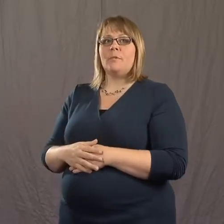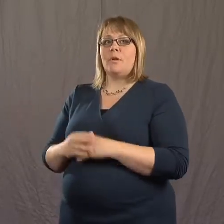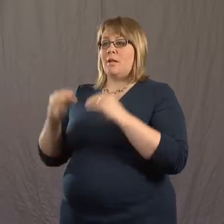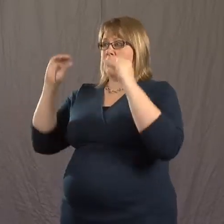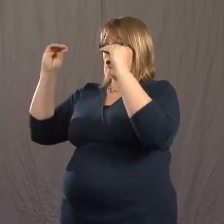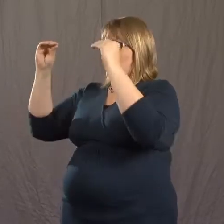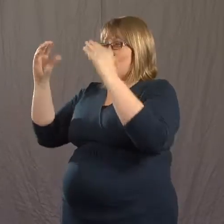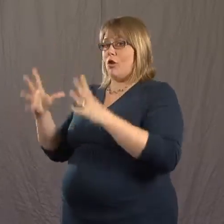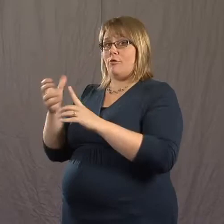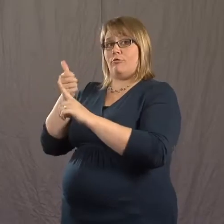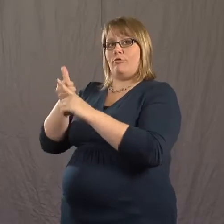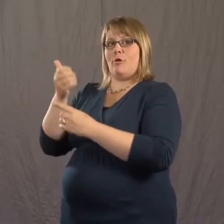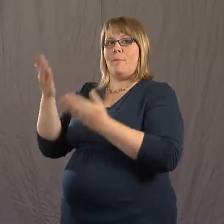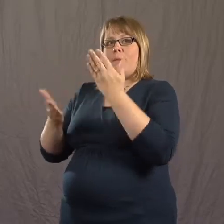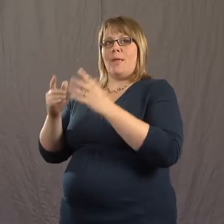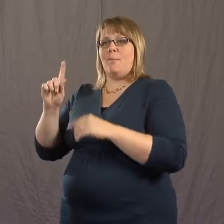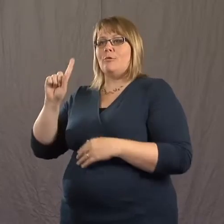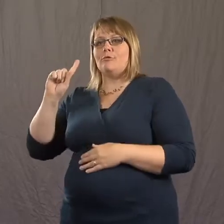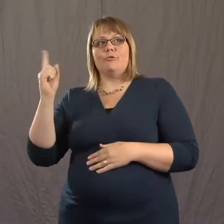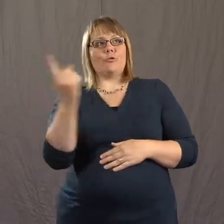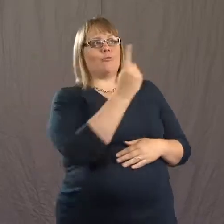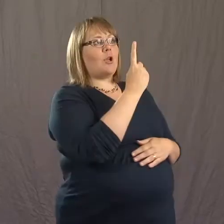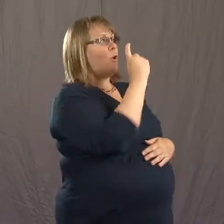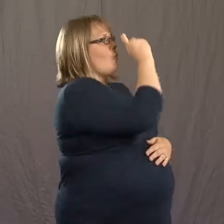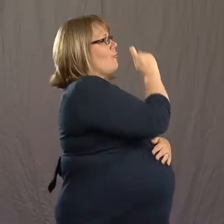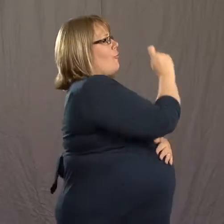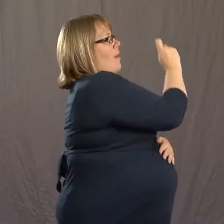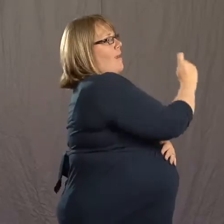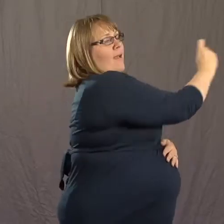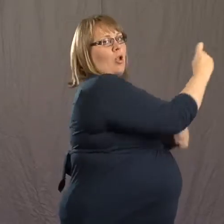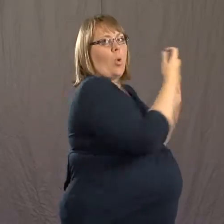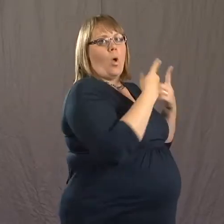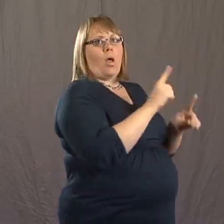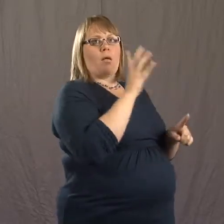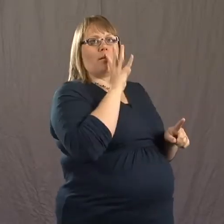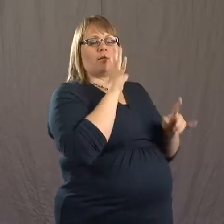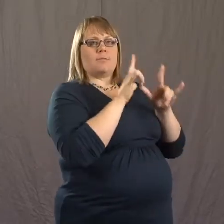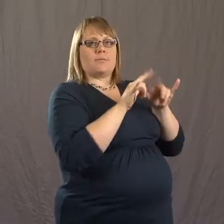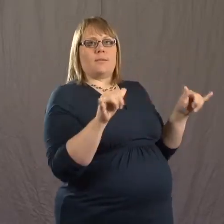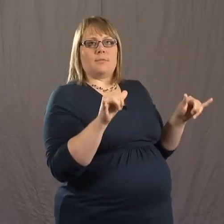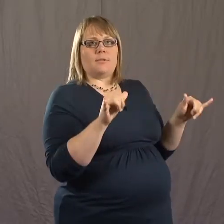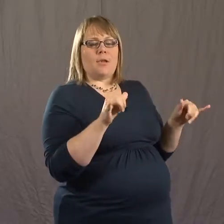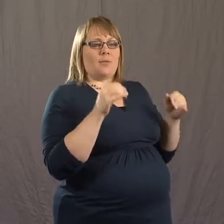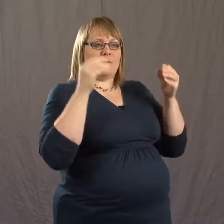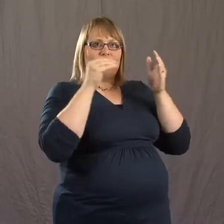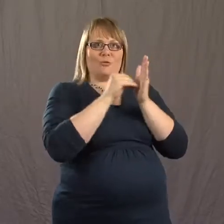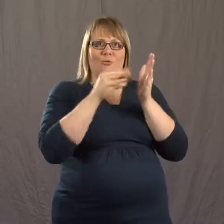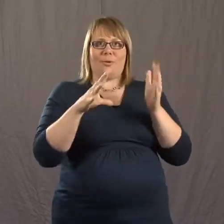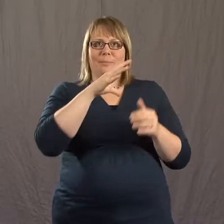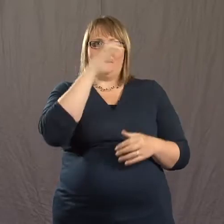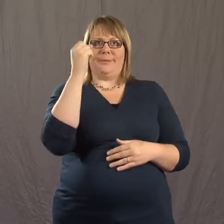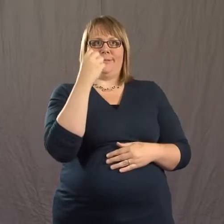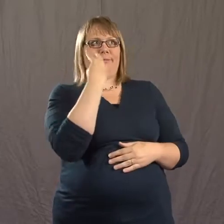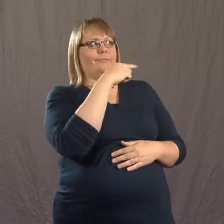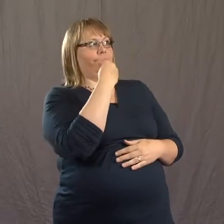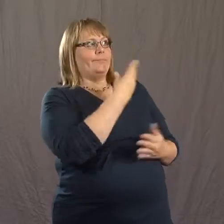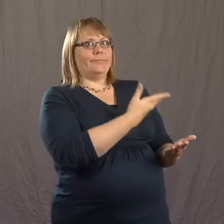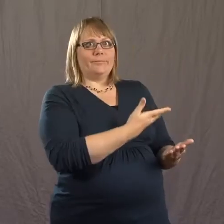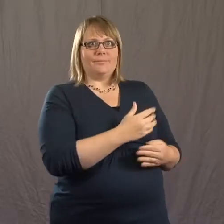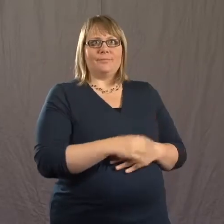one conversation. The instructor also may turn their back to the classroom while speaking, and the student, of course,